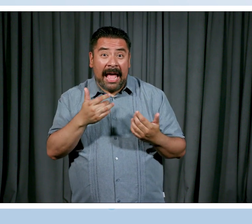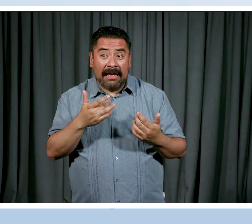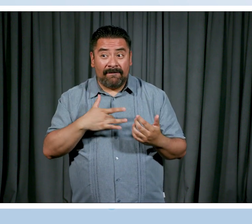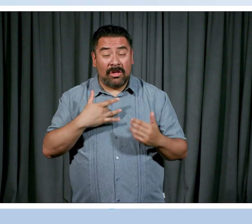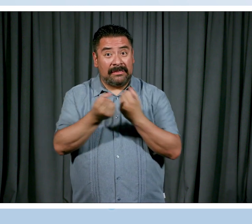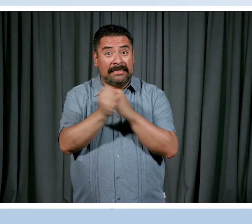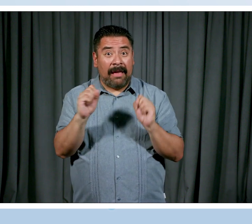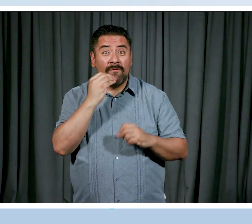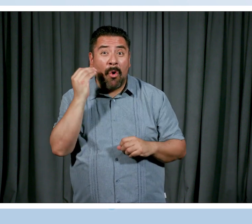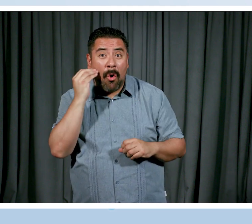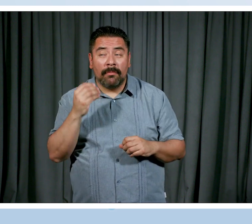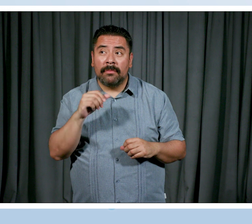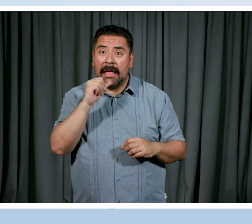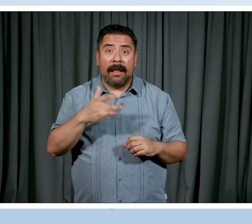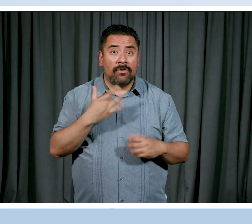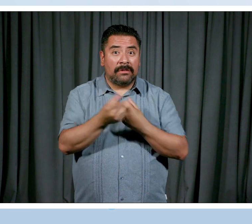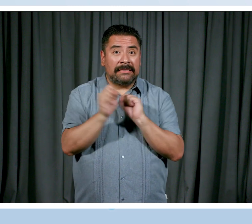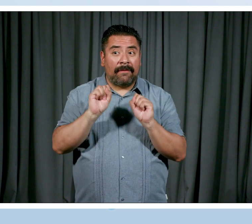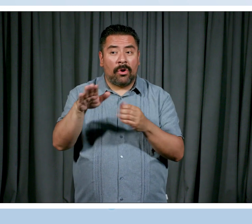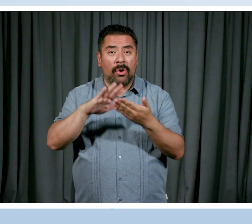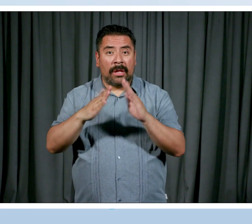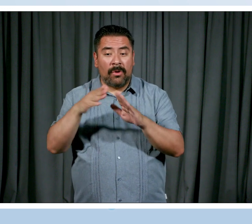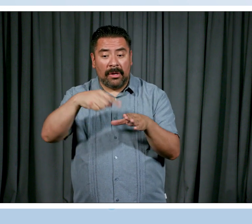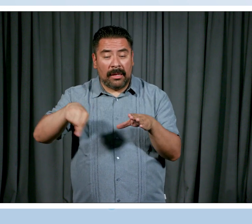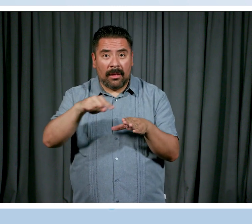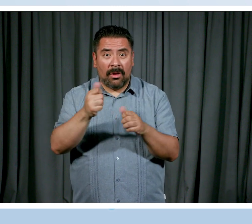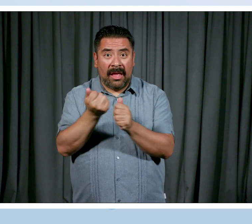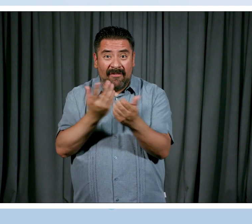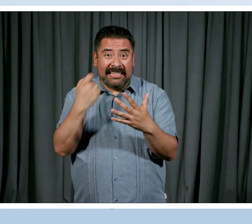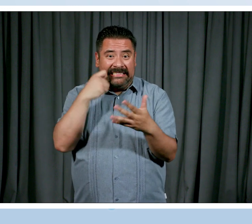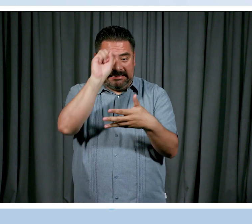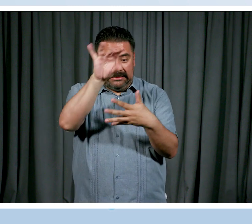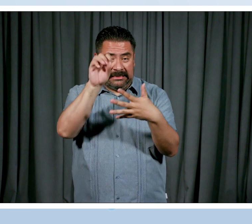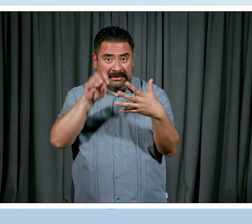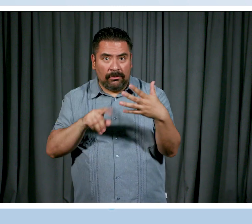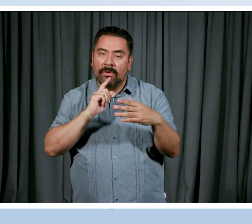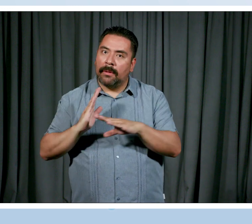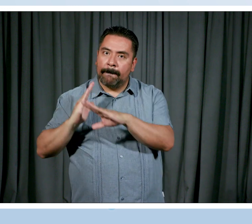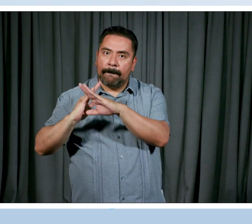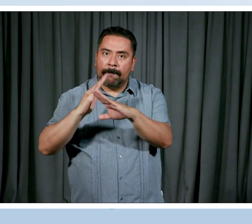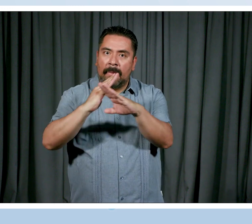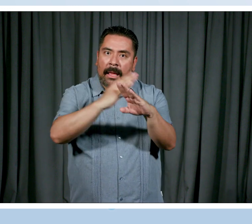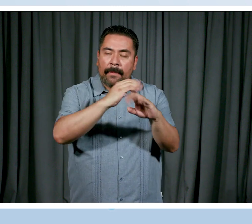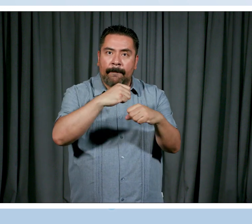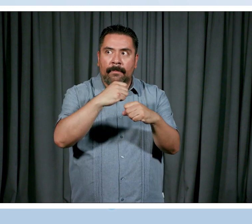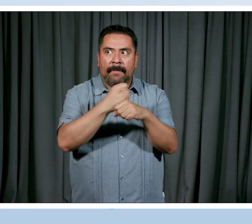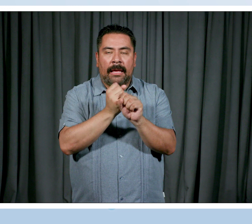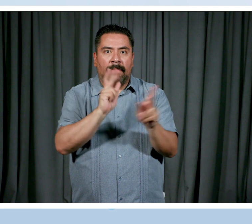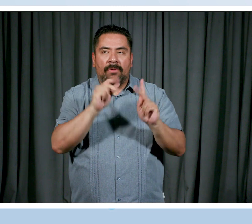home or where they don't feel safe in their community. All of these things are real barriers to making people feel like they have access